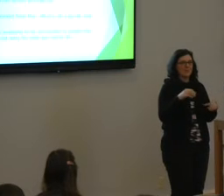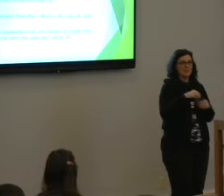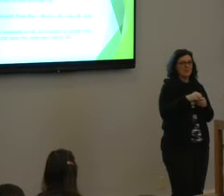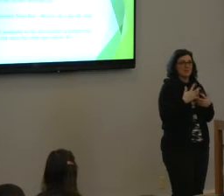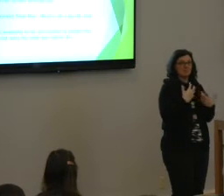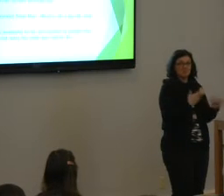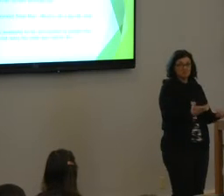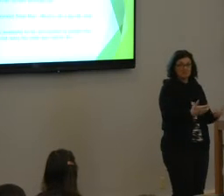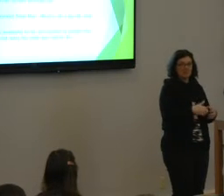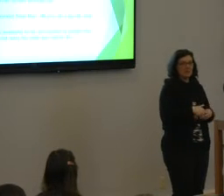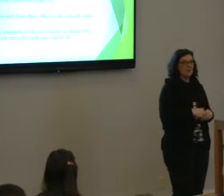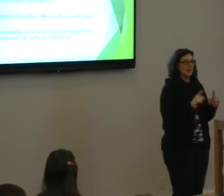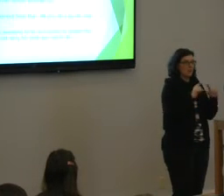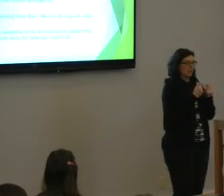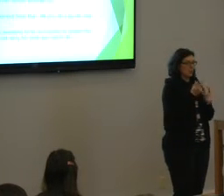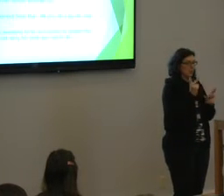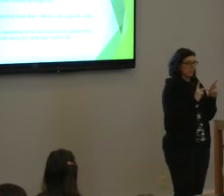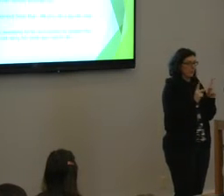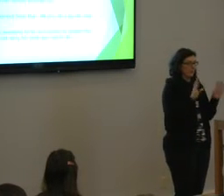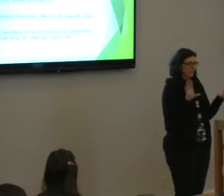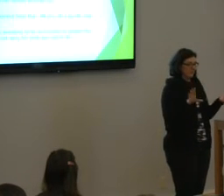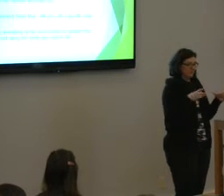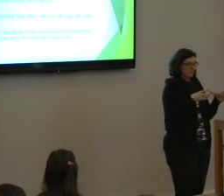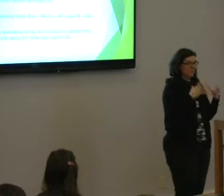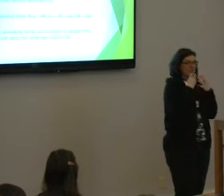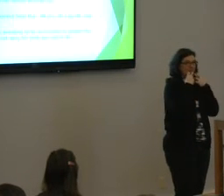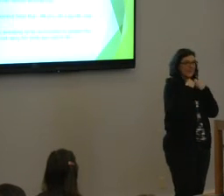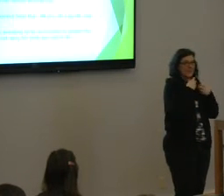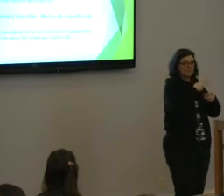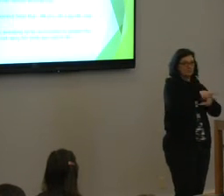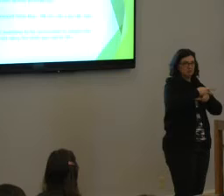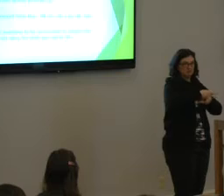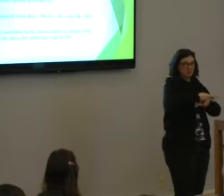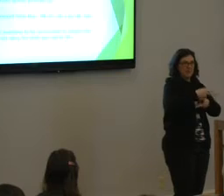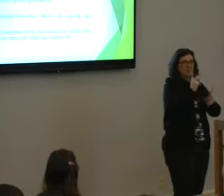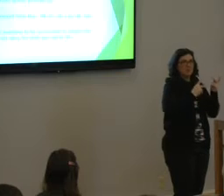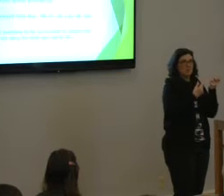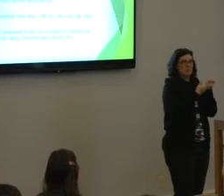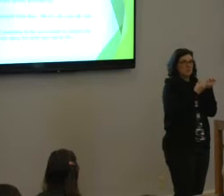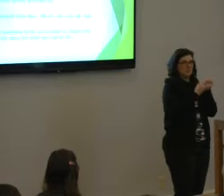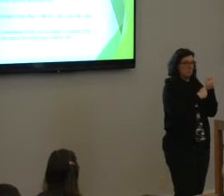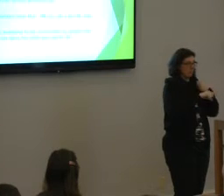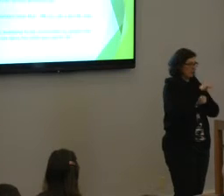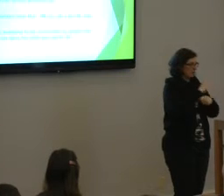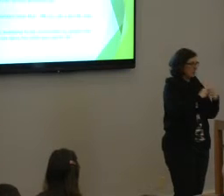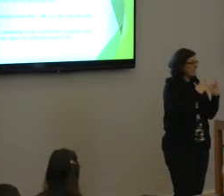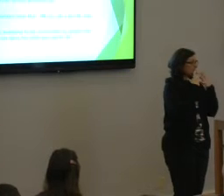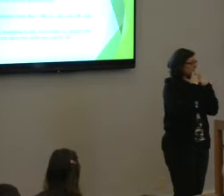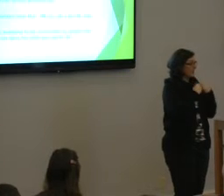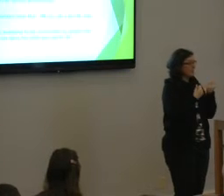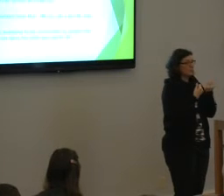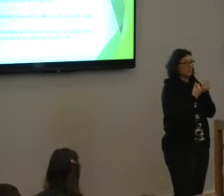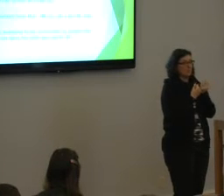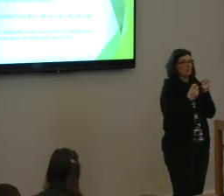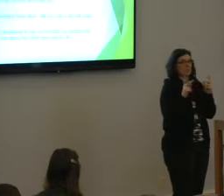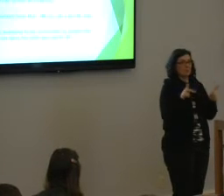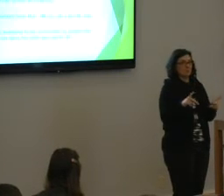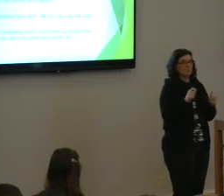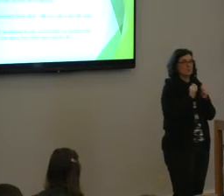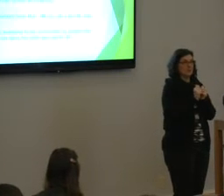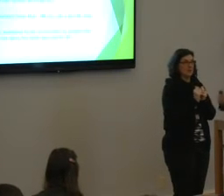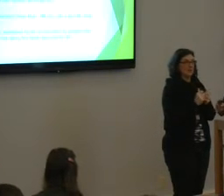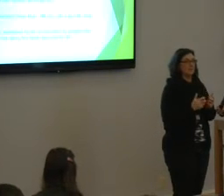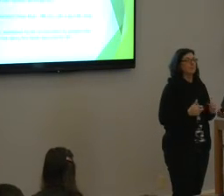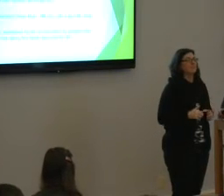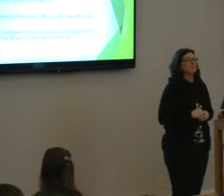congregations, where you get a group of people around the people to care, and people support each other in that caring, but support that person together, all